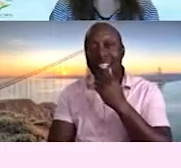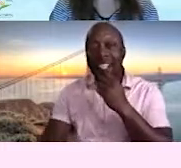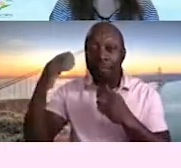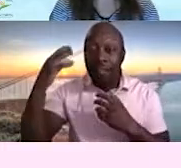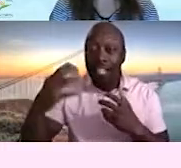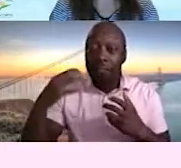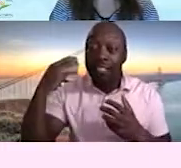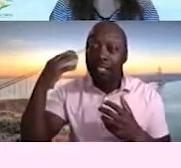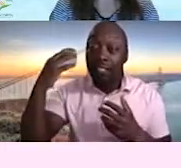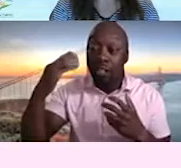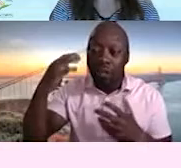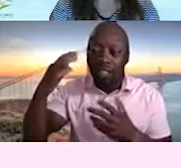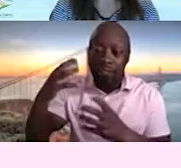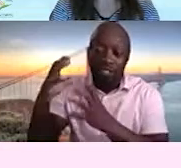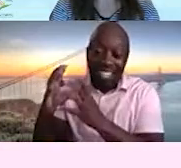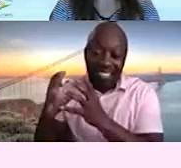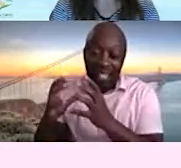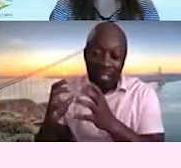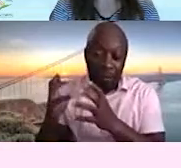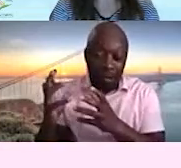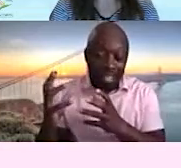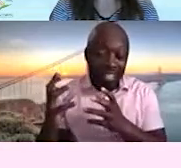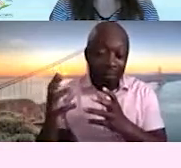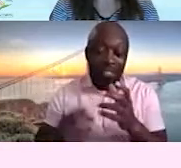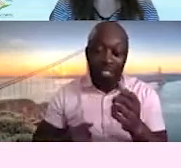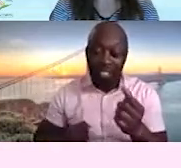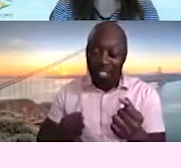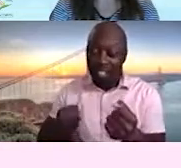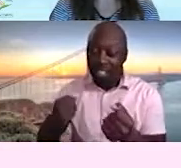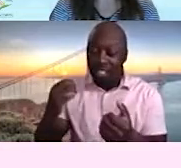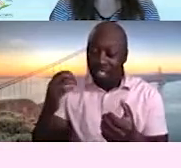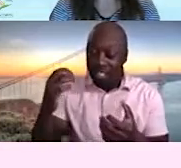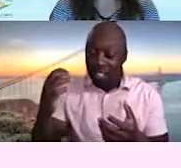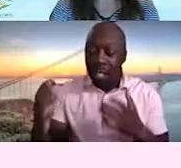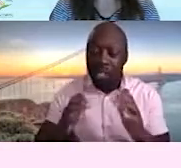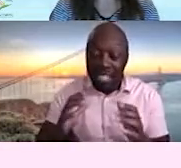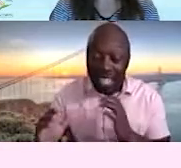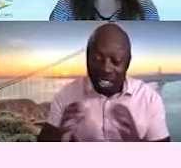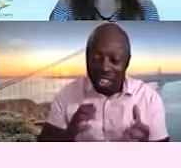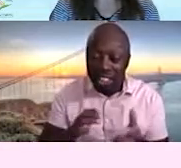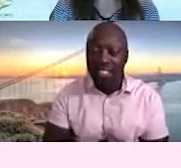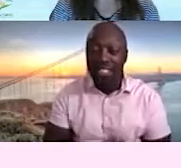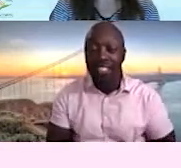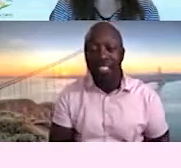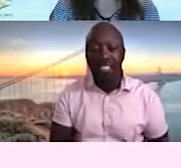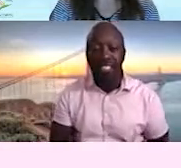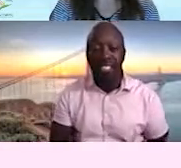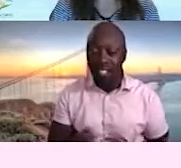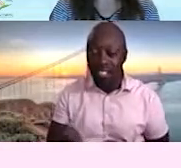because they develop so much of the right side of their brain with just